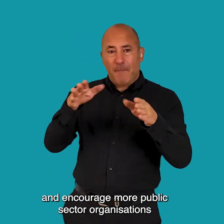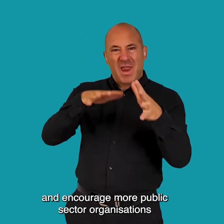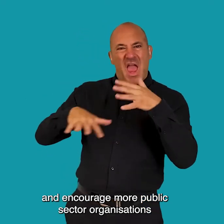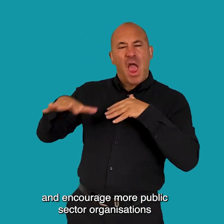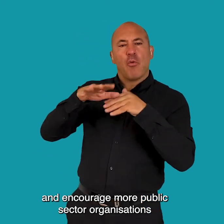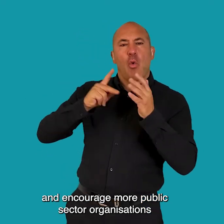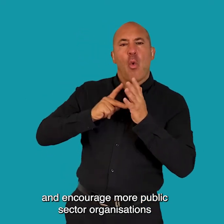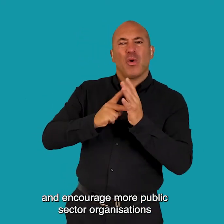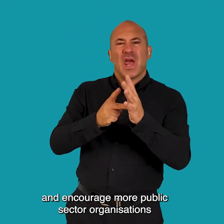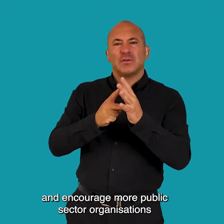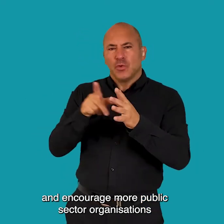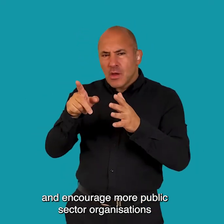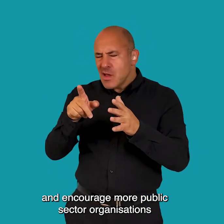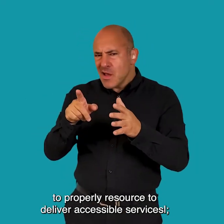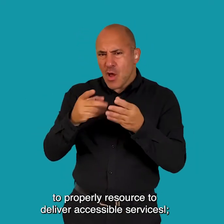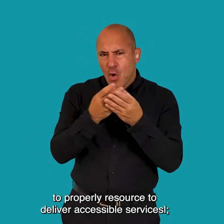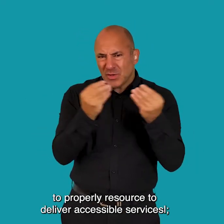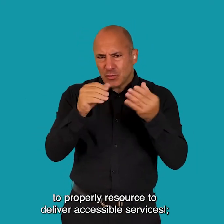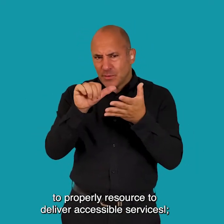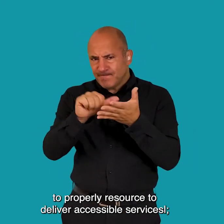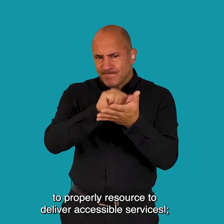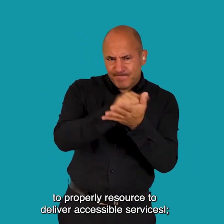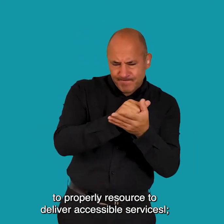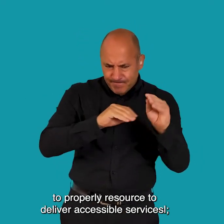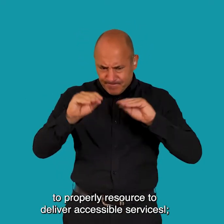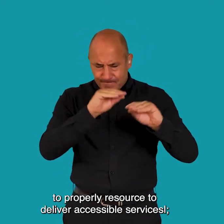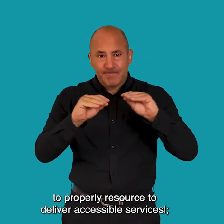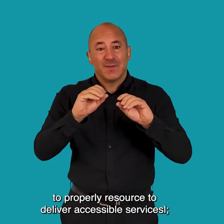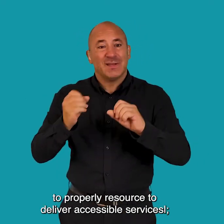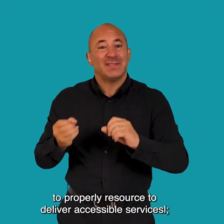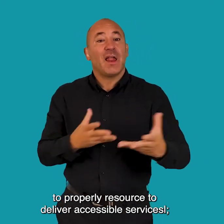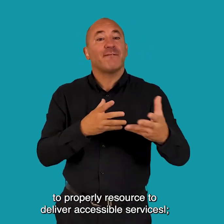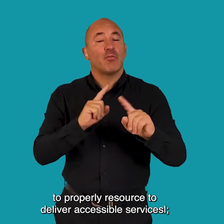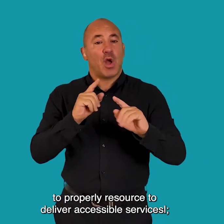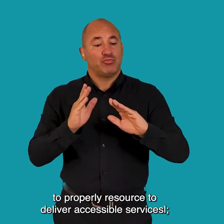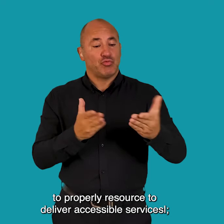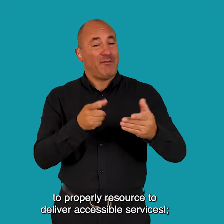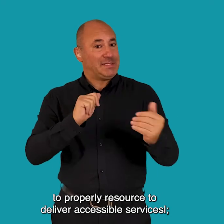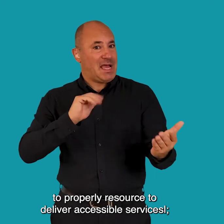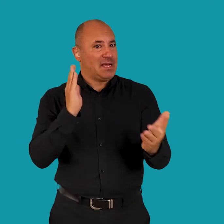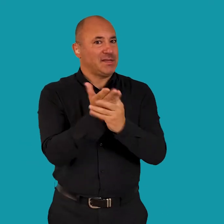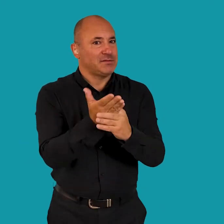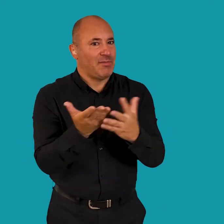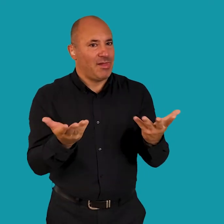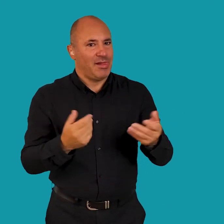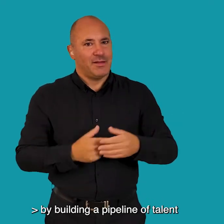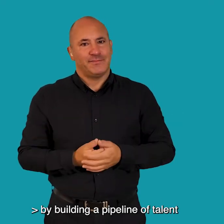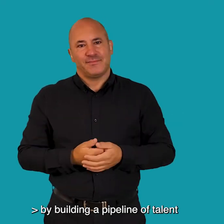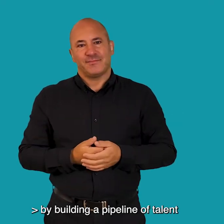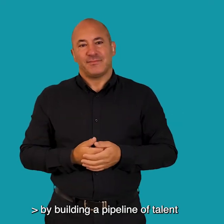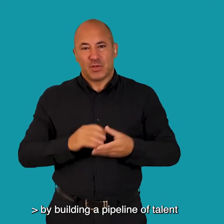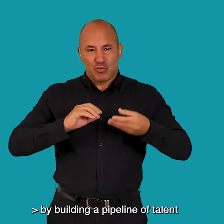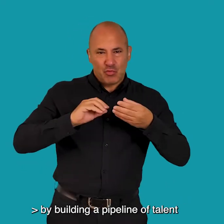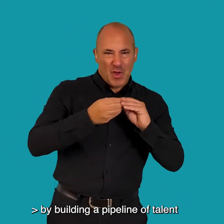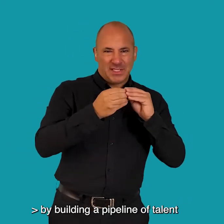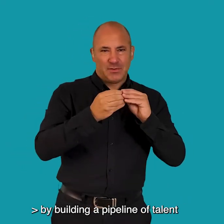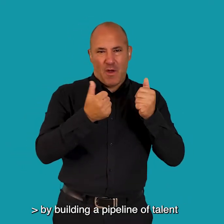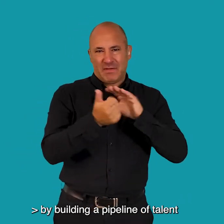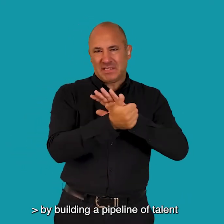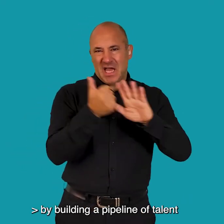sector organisations to properly resource to deliver accessible services. By building a pipeline of talent